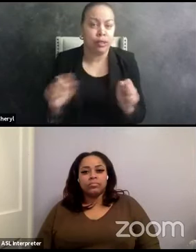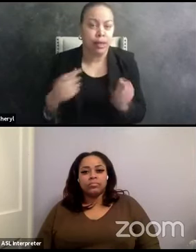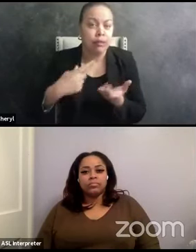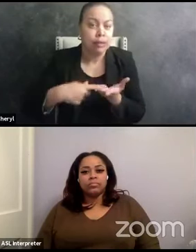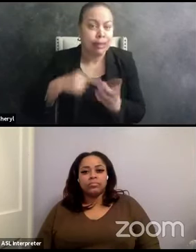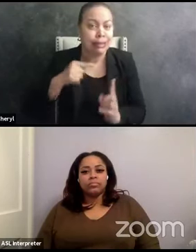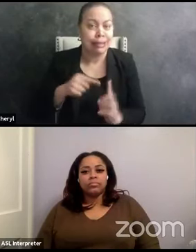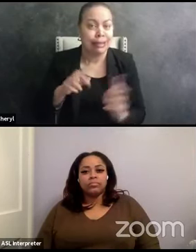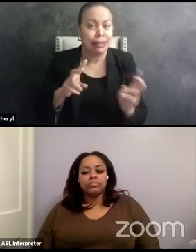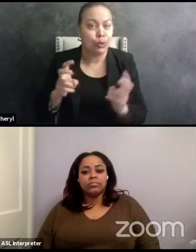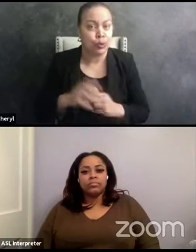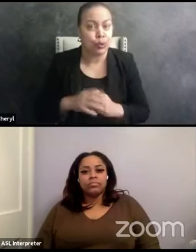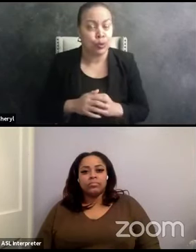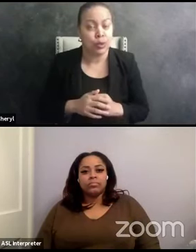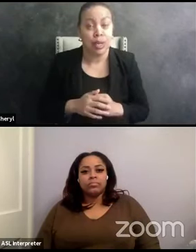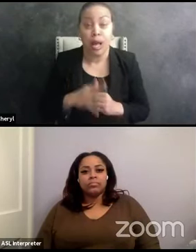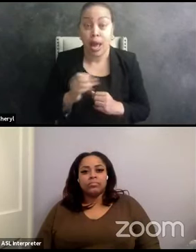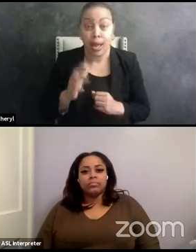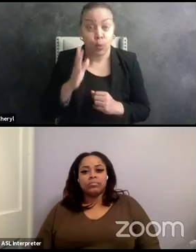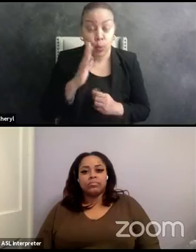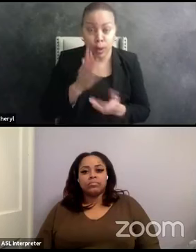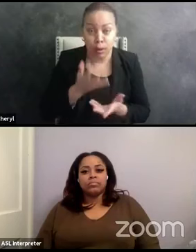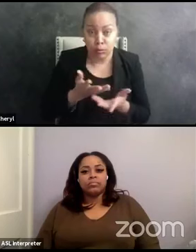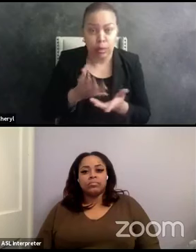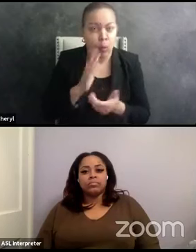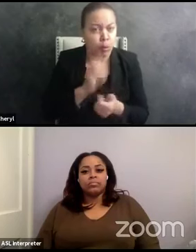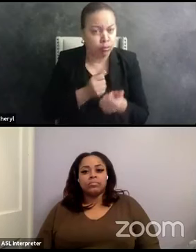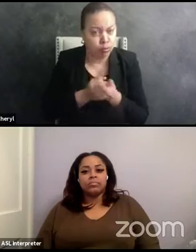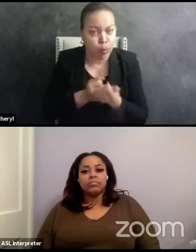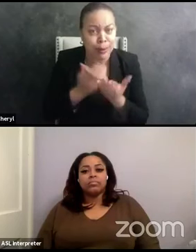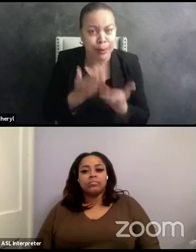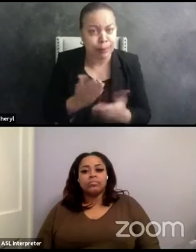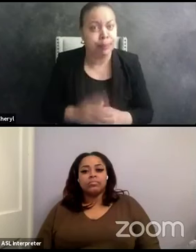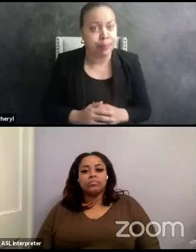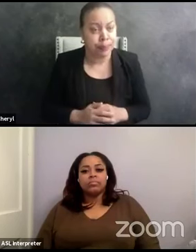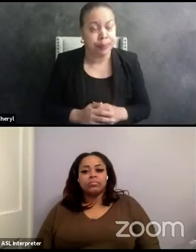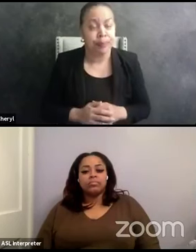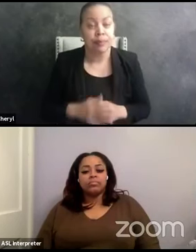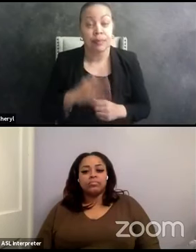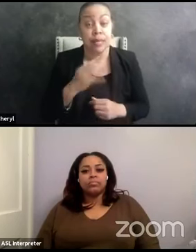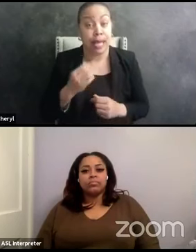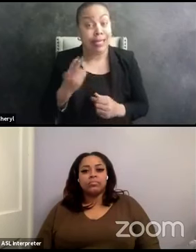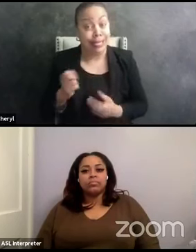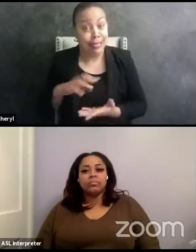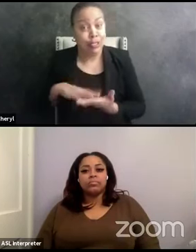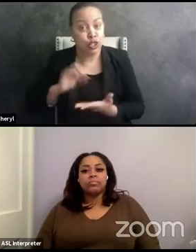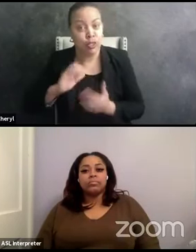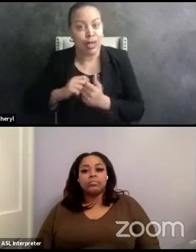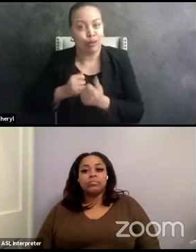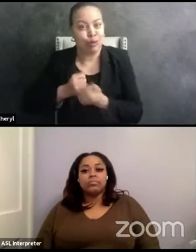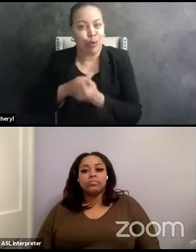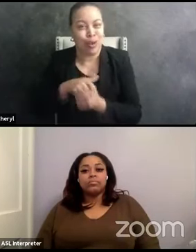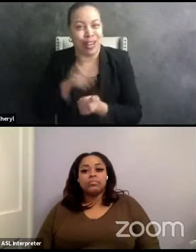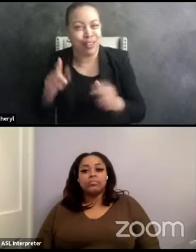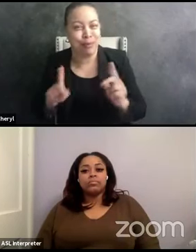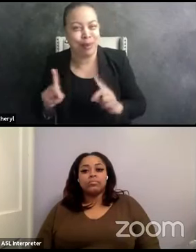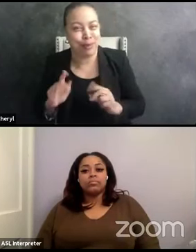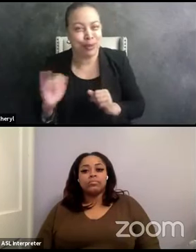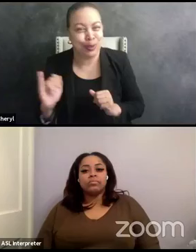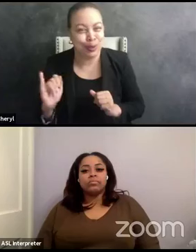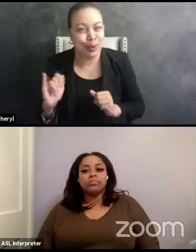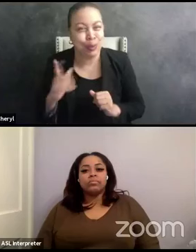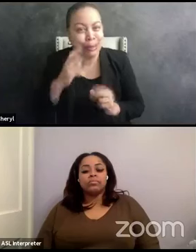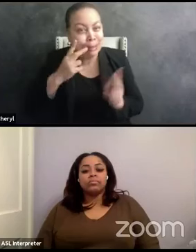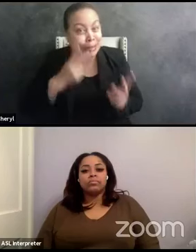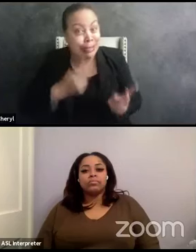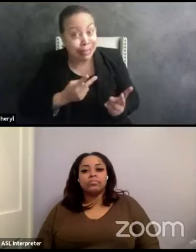this. And there'll be an appropriate response, an affirming response to it. And it also teaches him how to be supportive as well, because I can